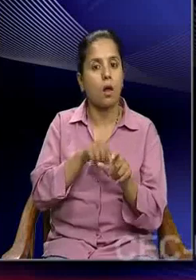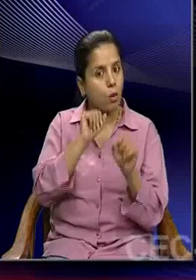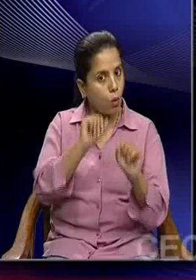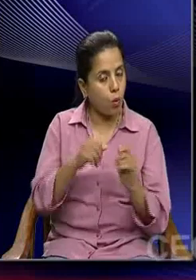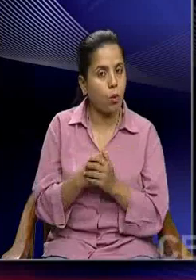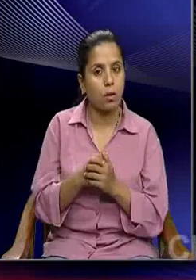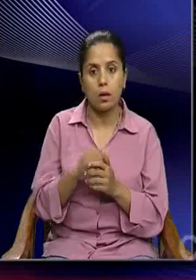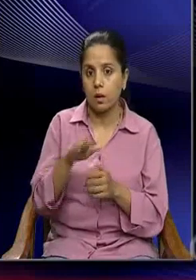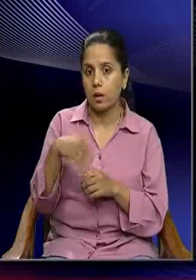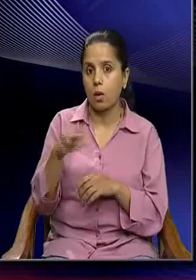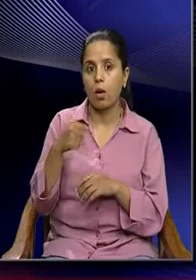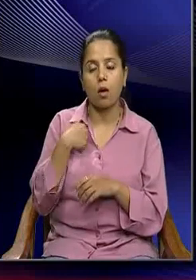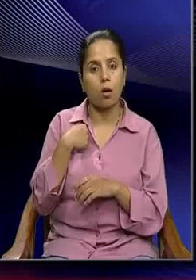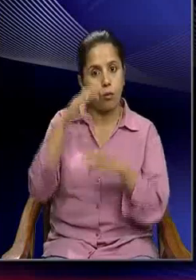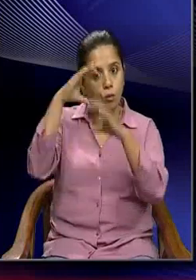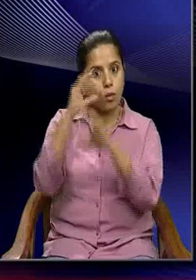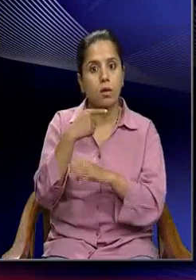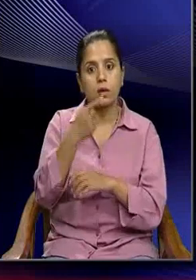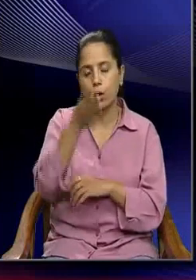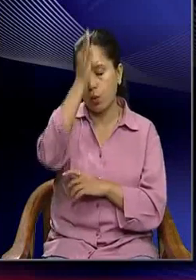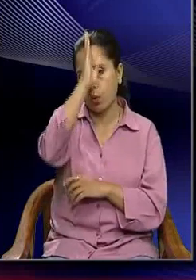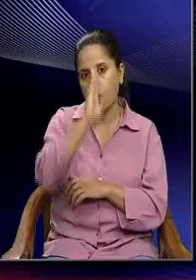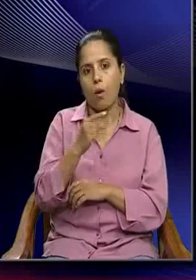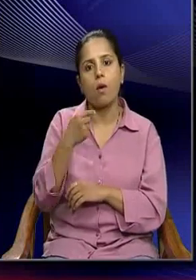and a devotion to God.